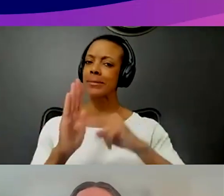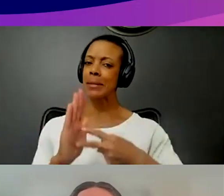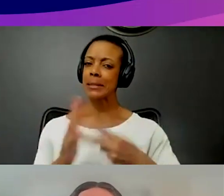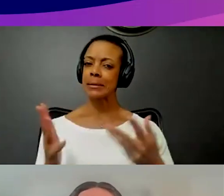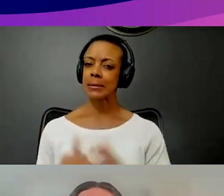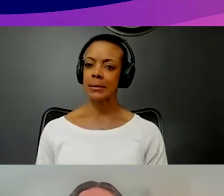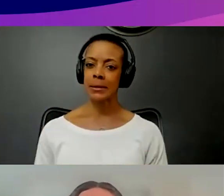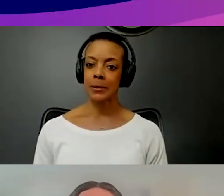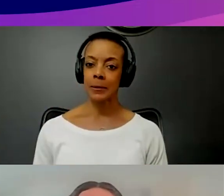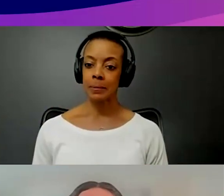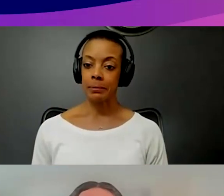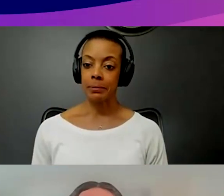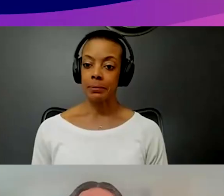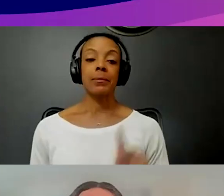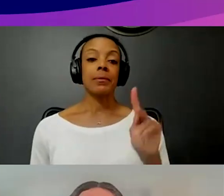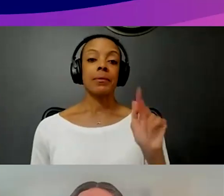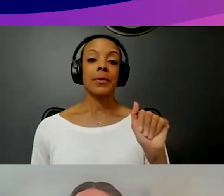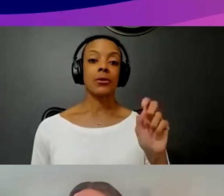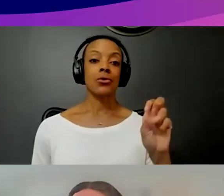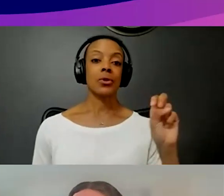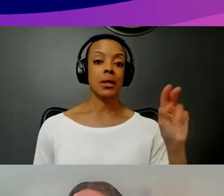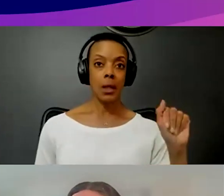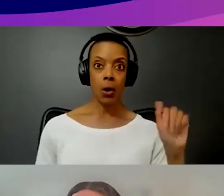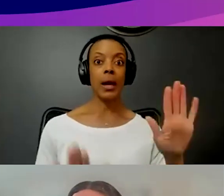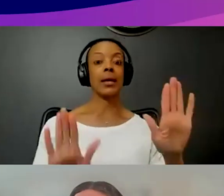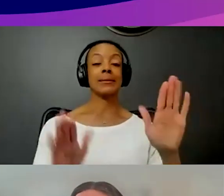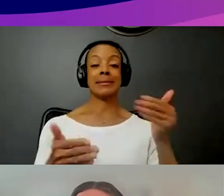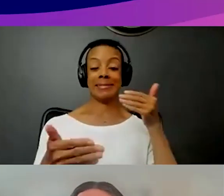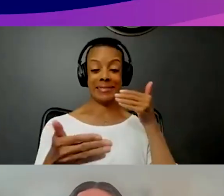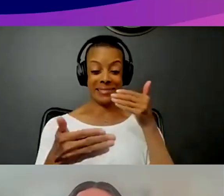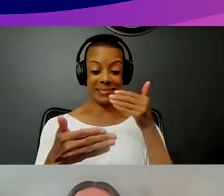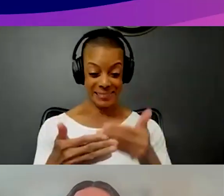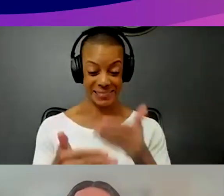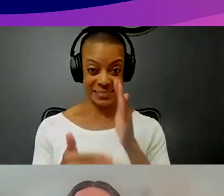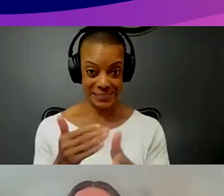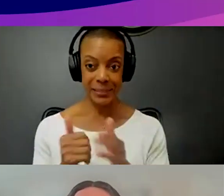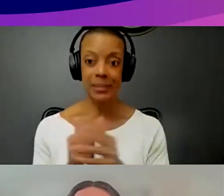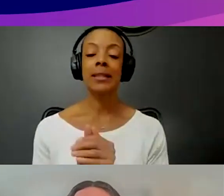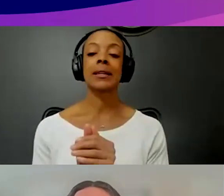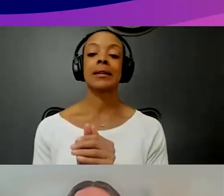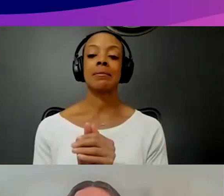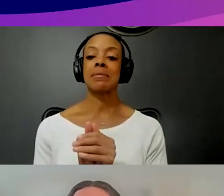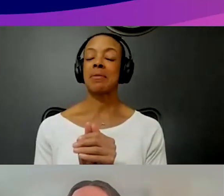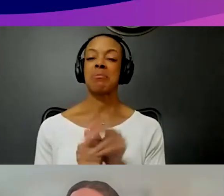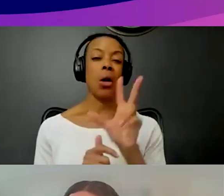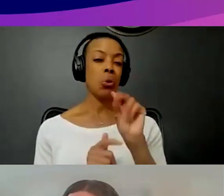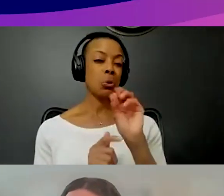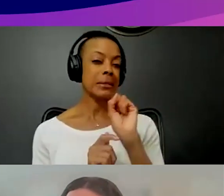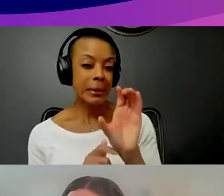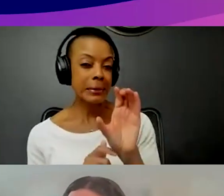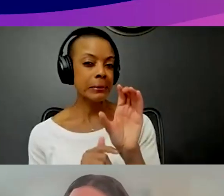All right, we are almost to the end. What I'm going to do is I'm going to give you each 30 seconds or a little bit